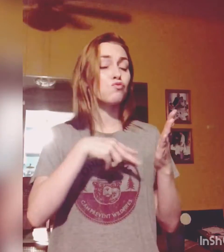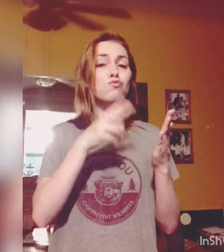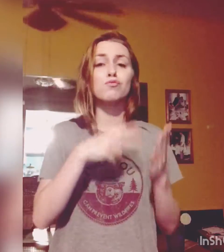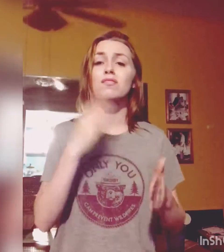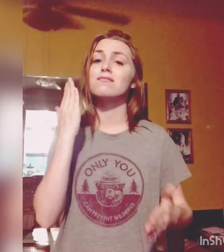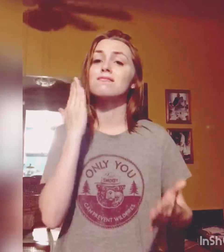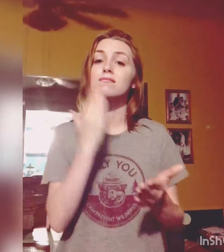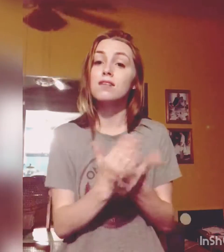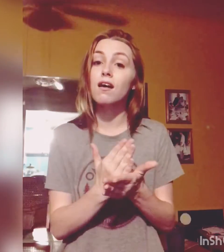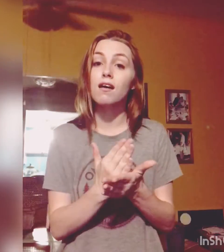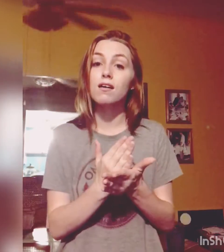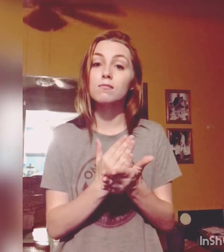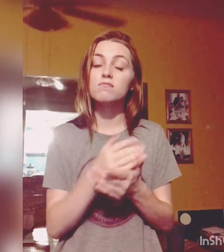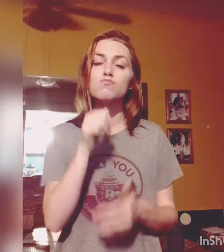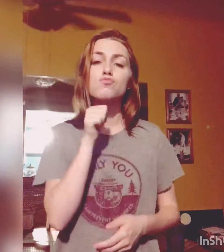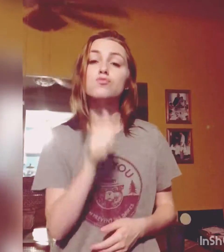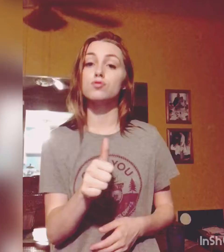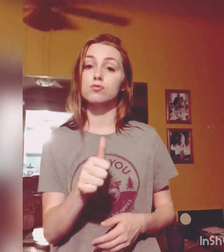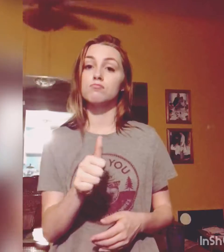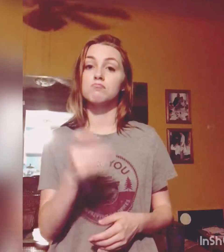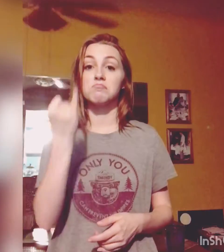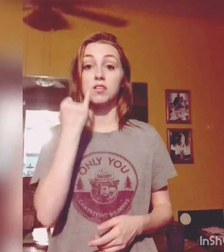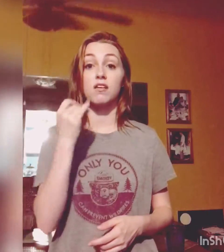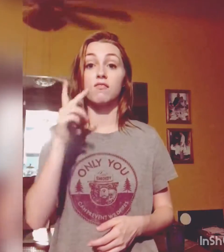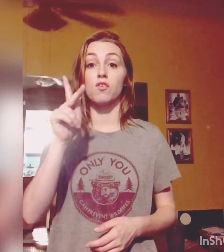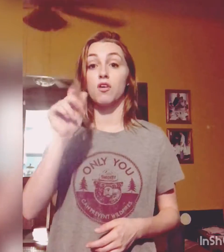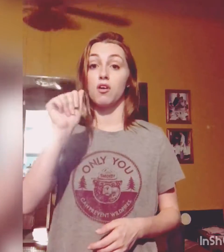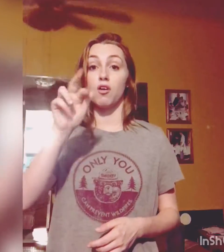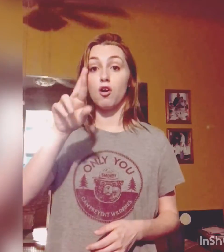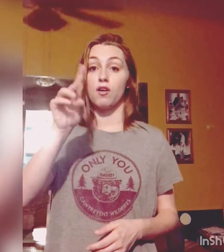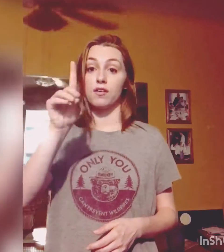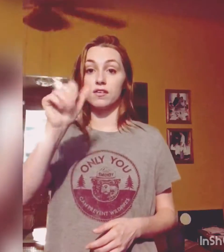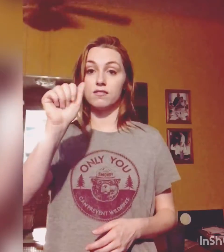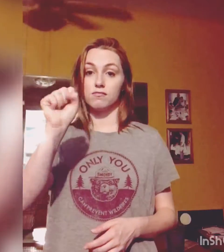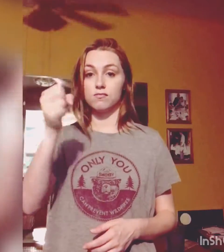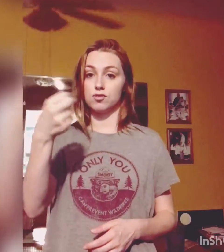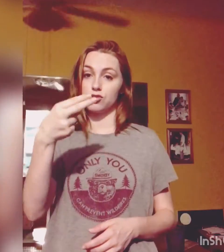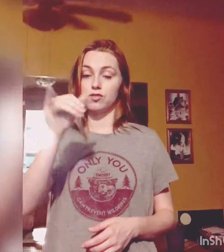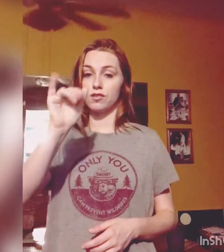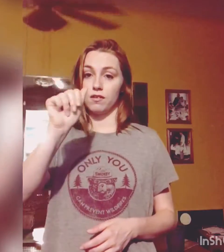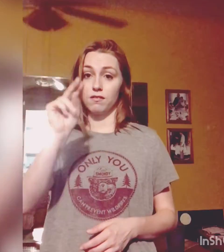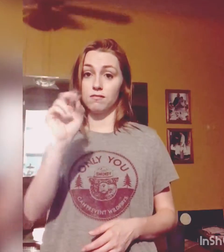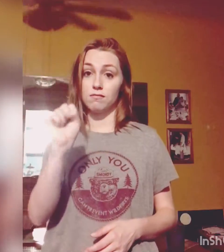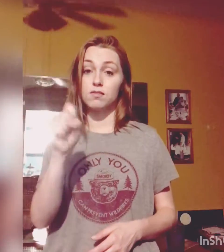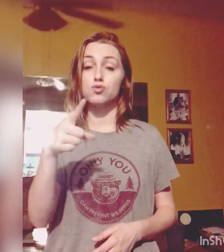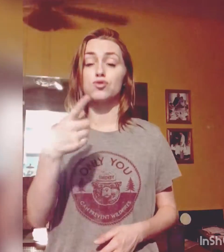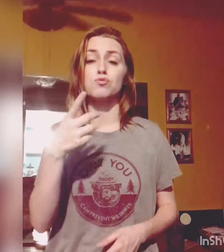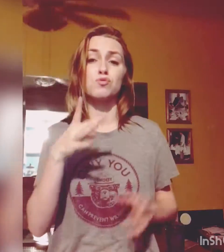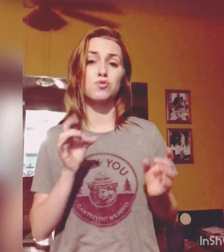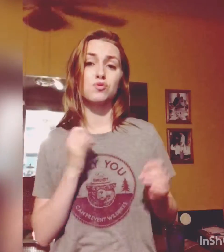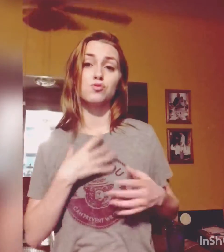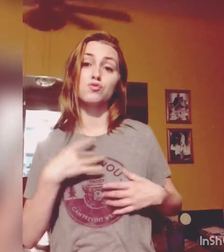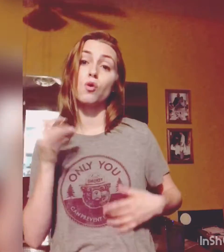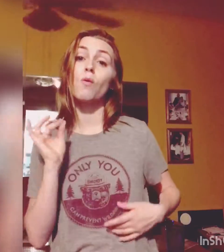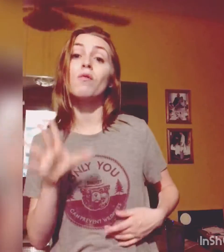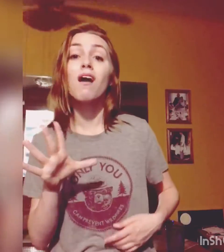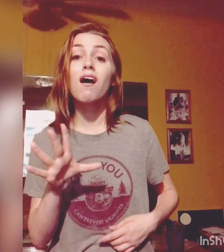the 24/7 all Kardashian all the time programming, you gotta stop clicking on the stories about Kim Kardashian's side boob.